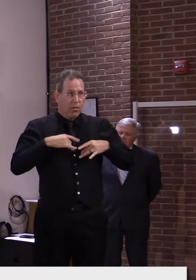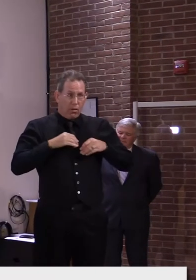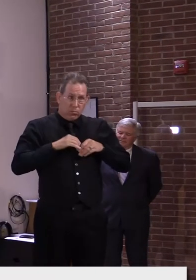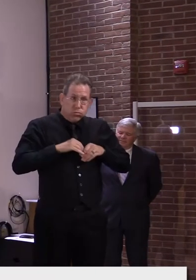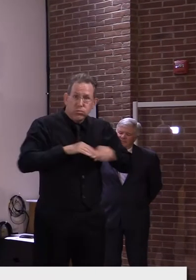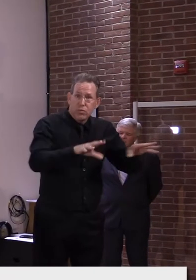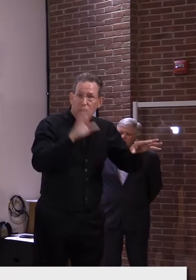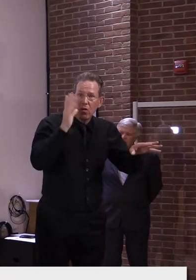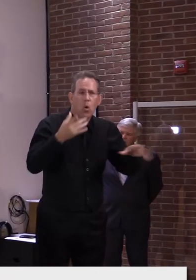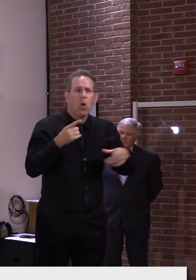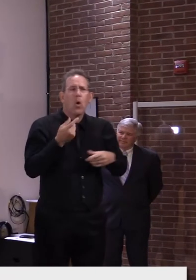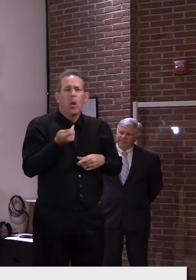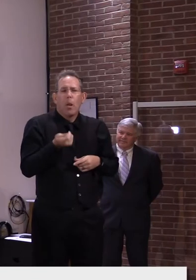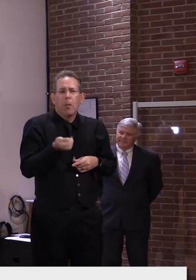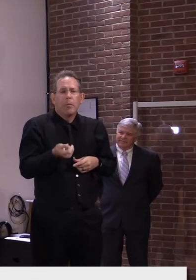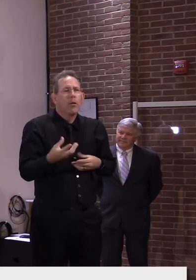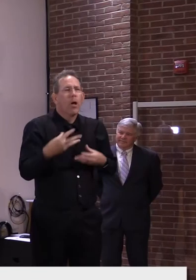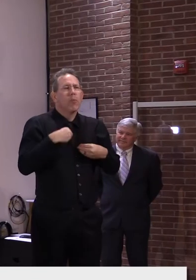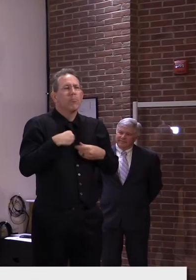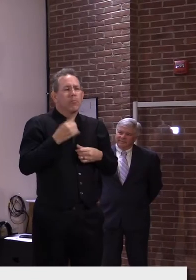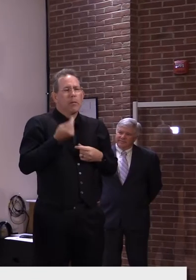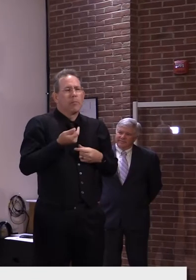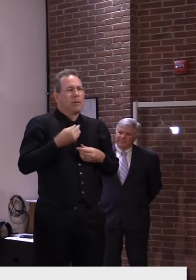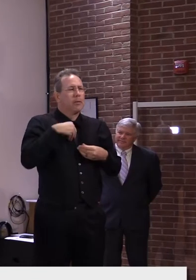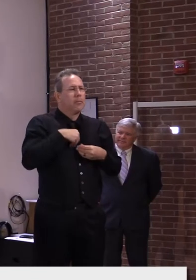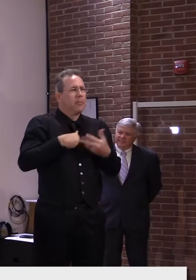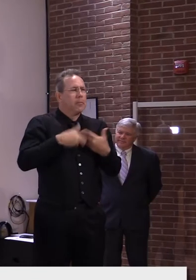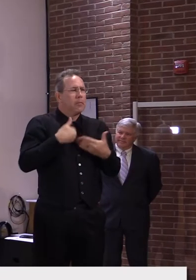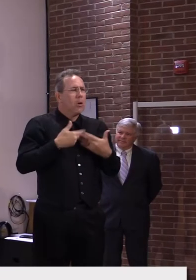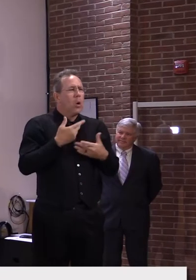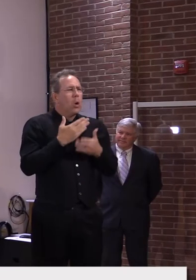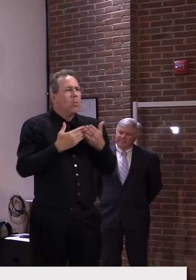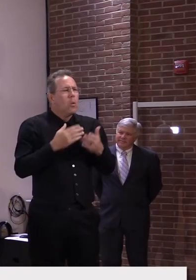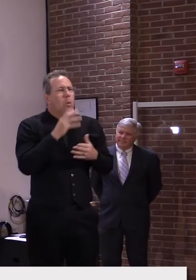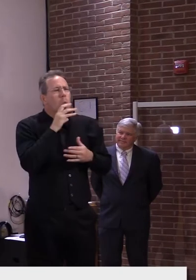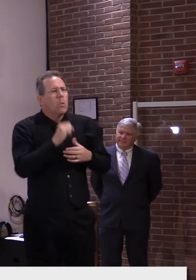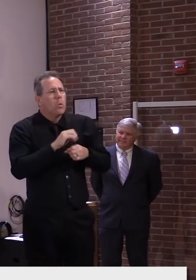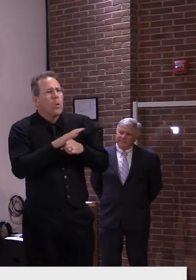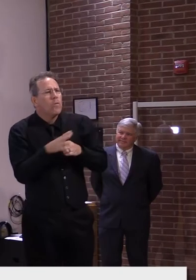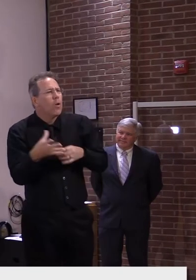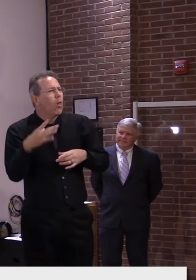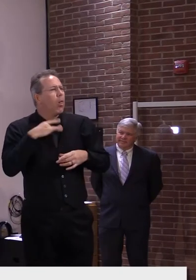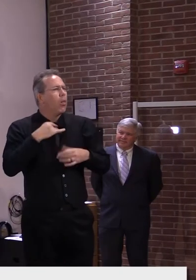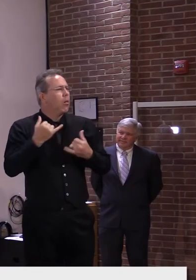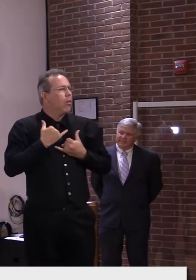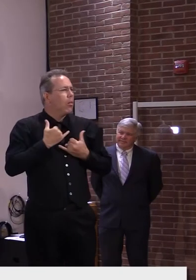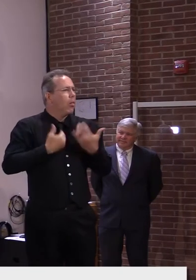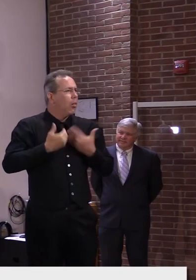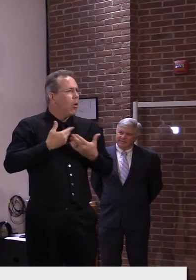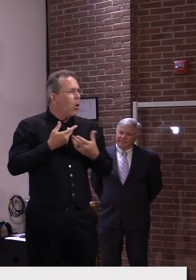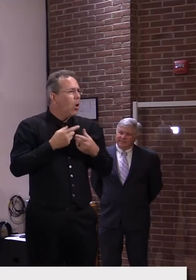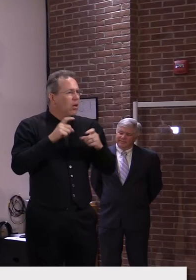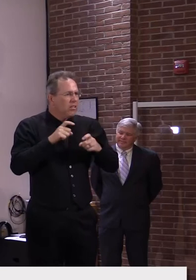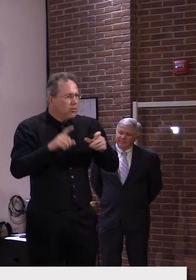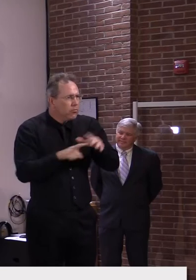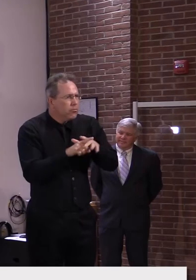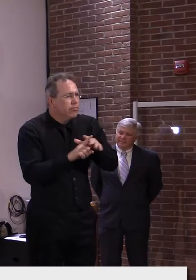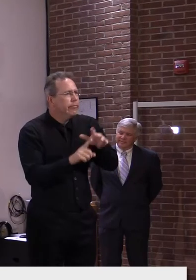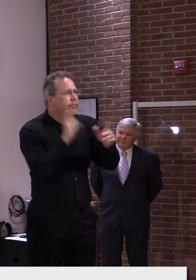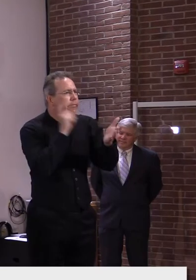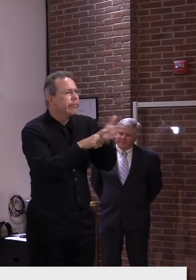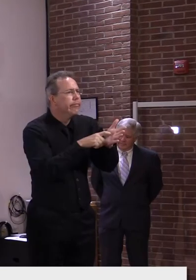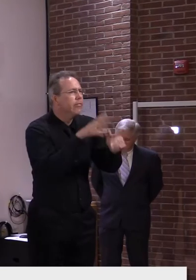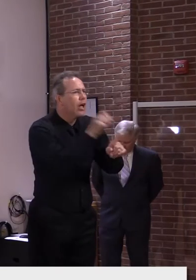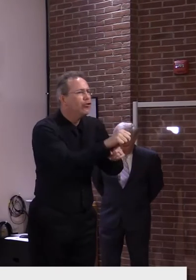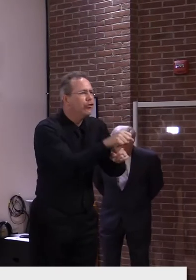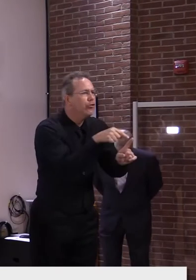had fragments of non-viable virus that were still detectable by a very sensitive test? And I haven't seen the